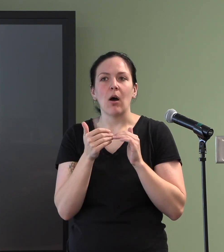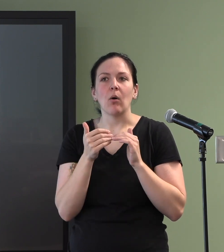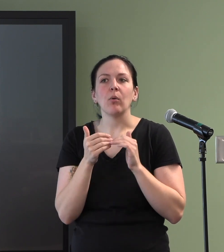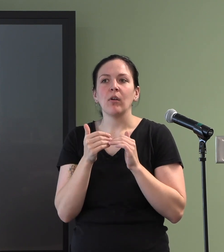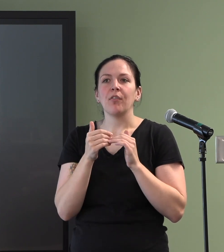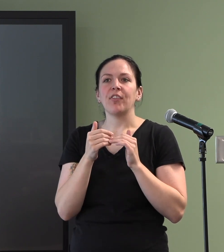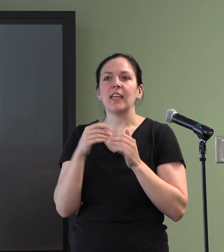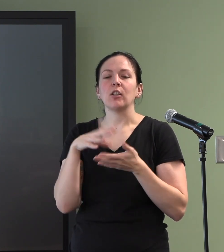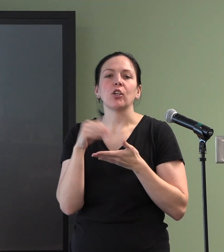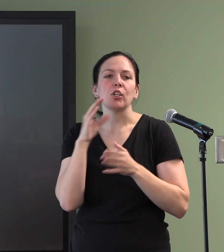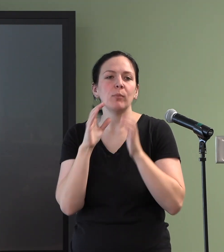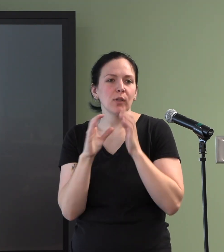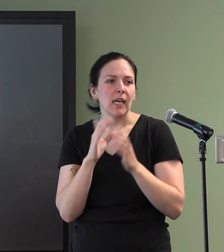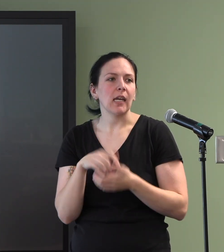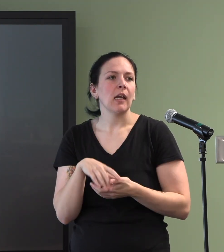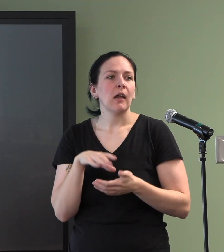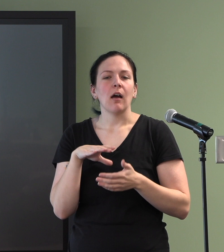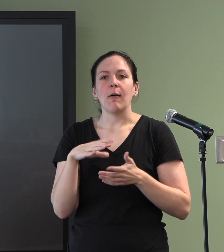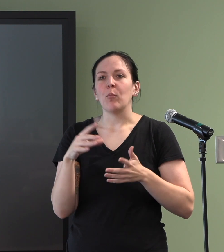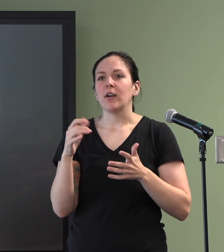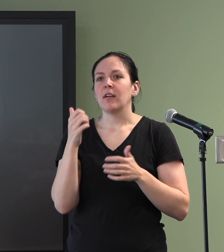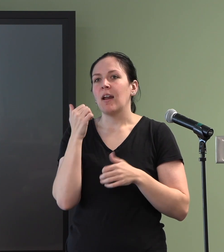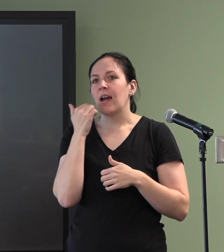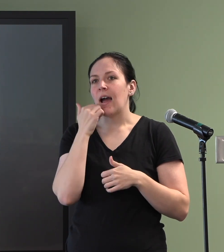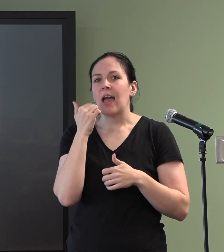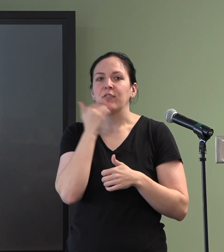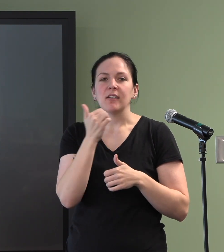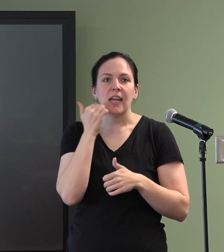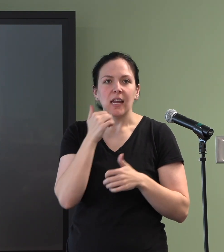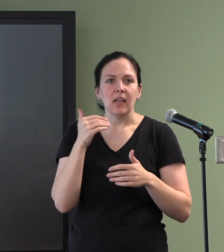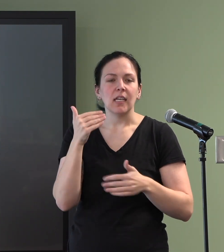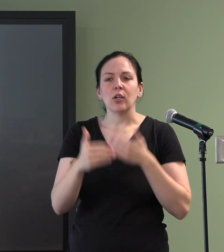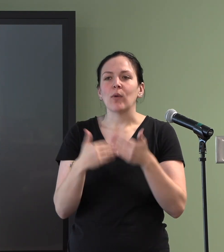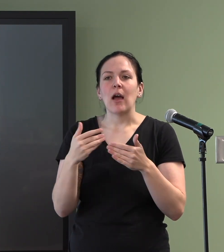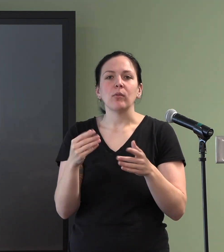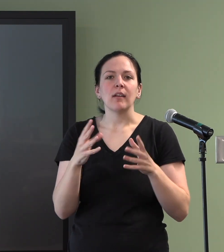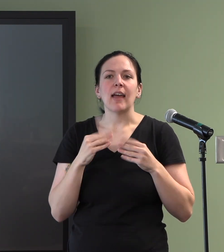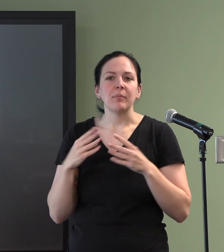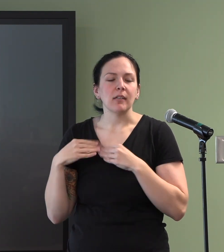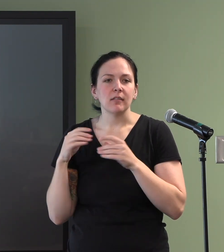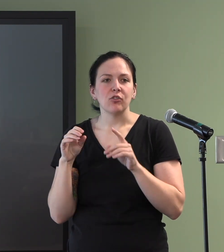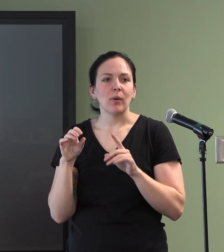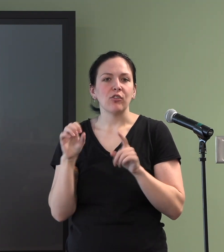how they can learn to communicate, what every day, like getting around, adapting to